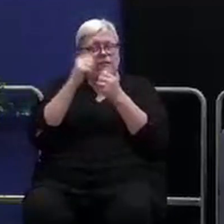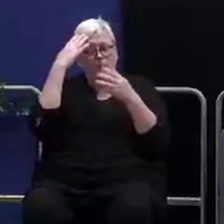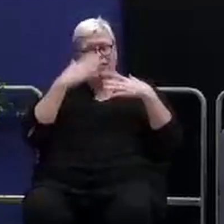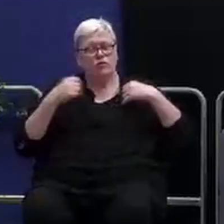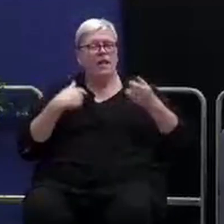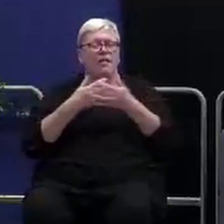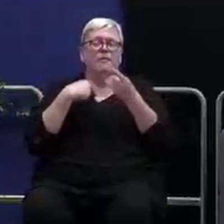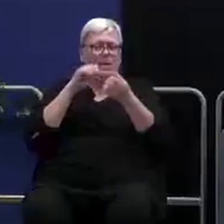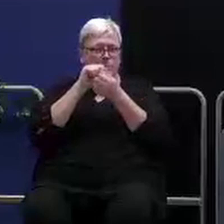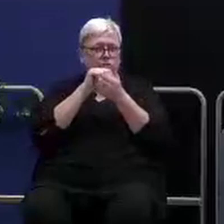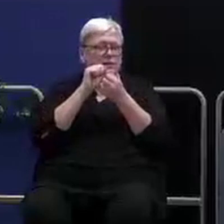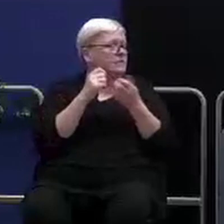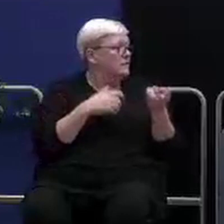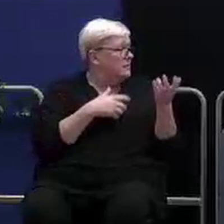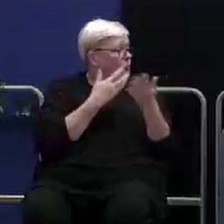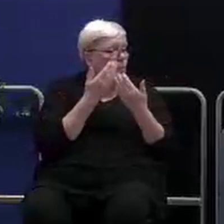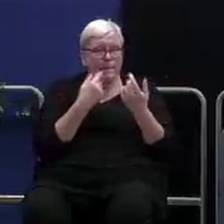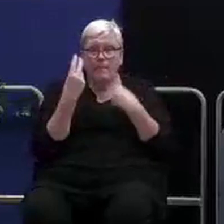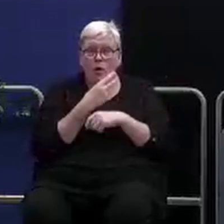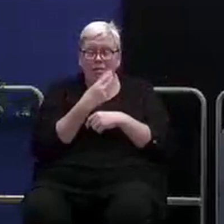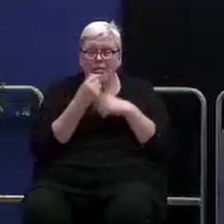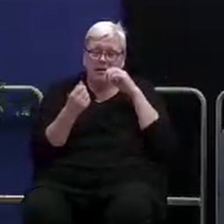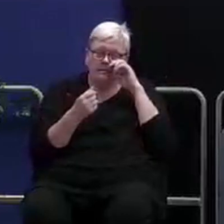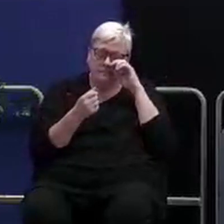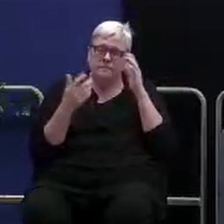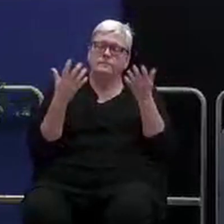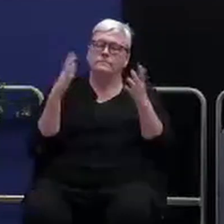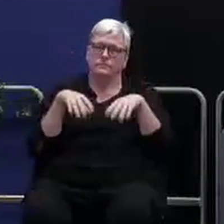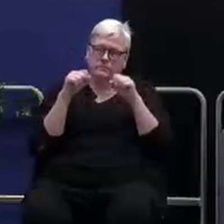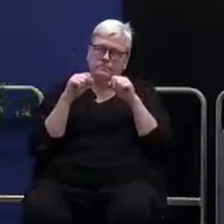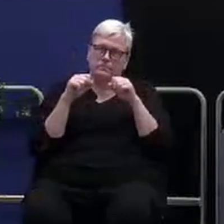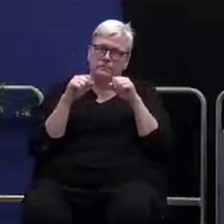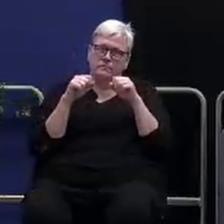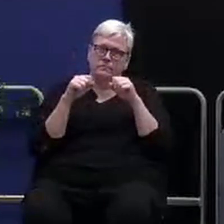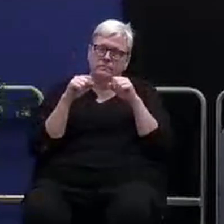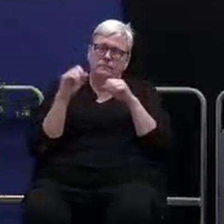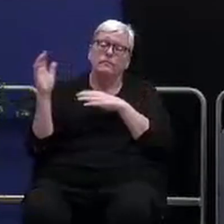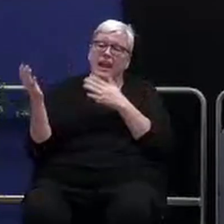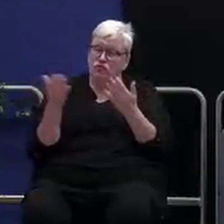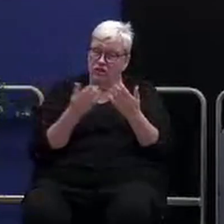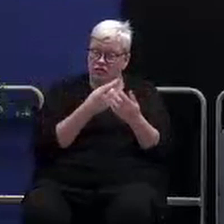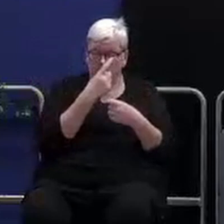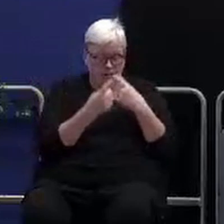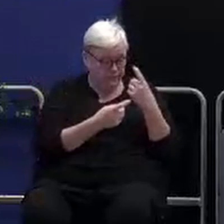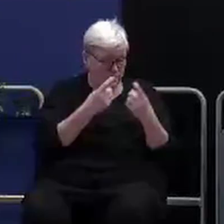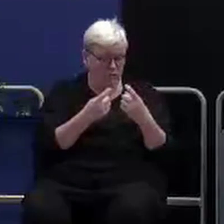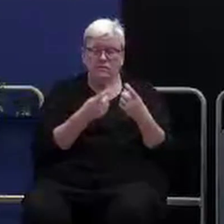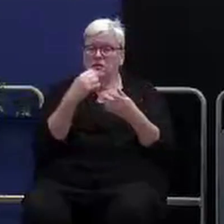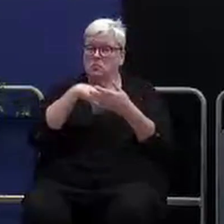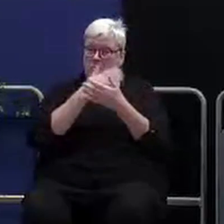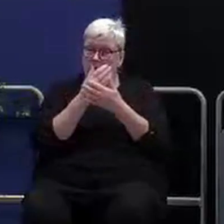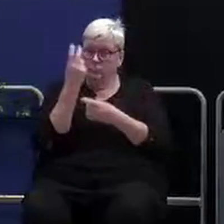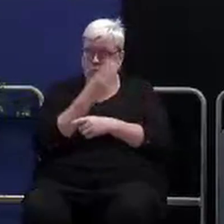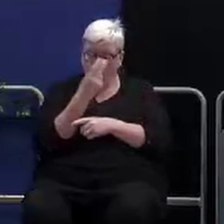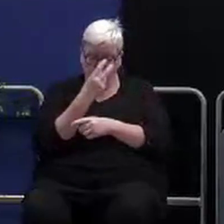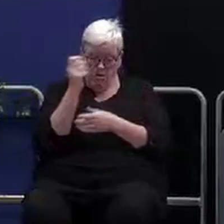both. It's such a pleasure to have you both here. I thought we might start the session with your introductions and excerpts from both your wonderful